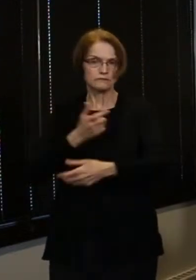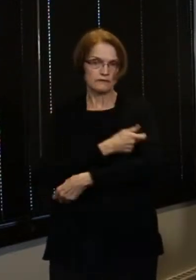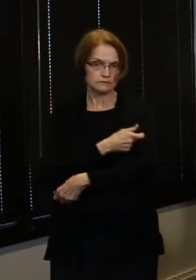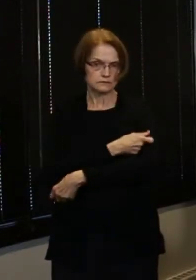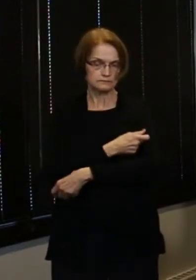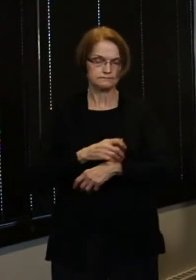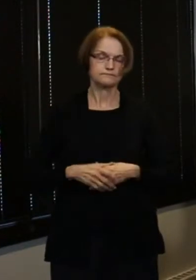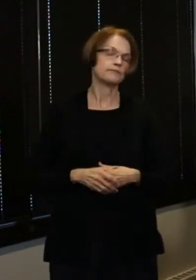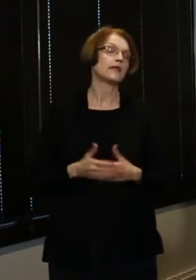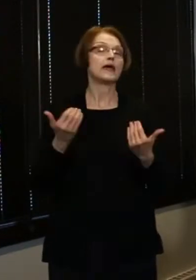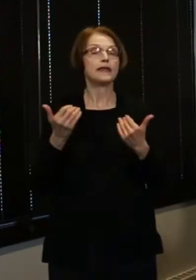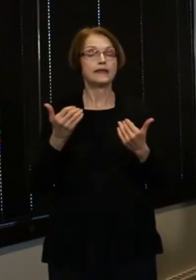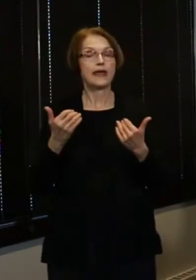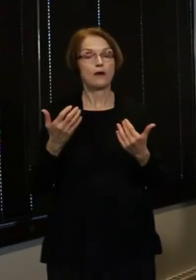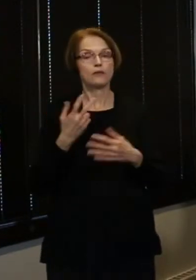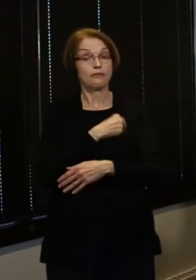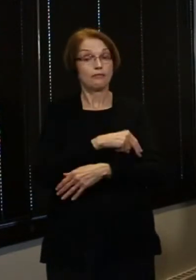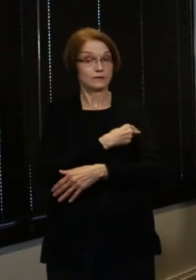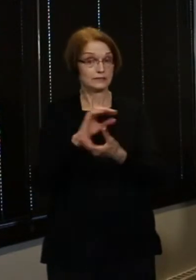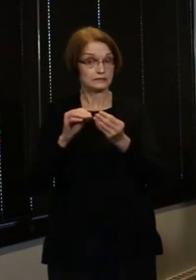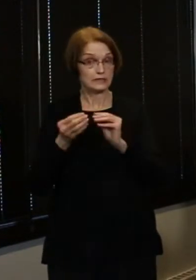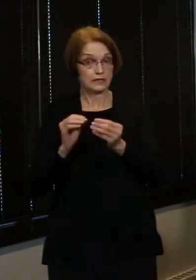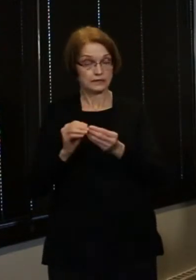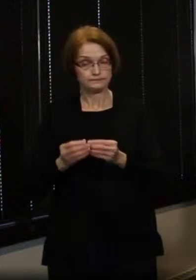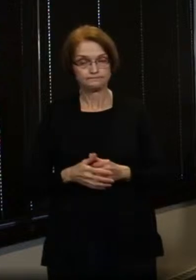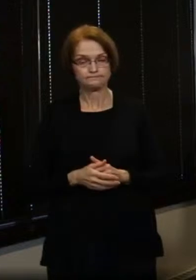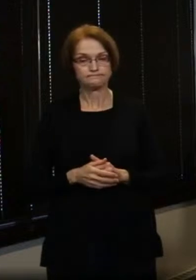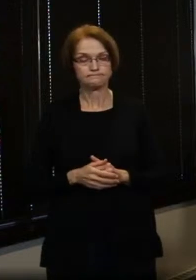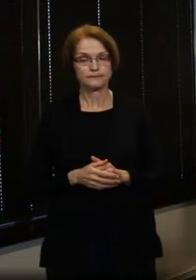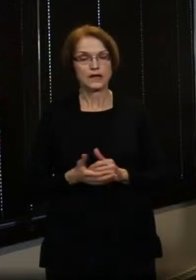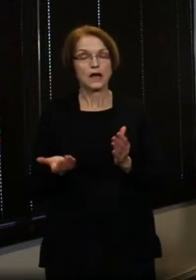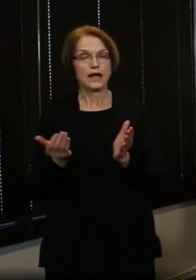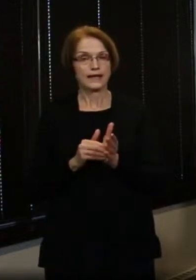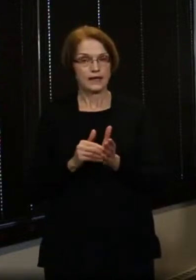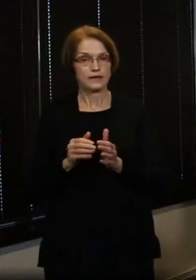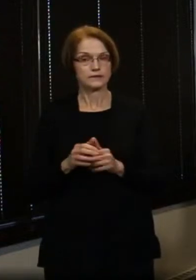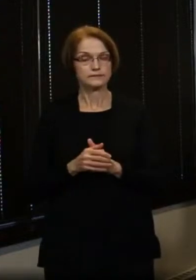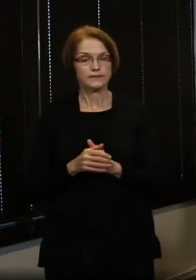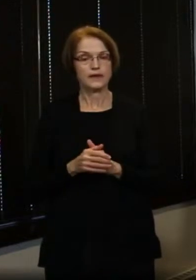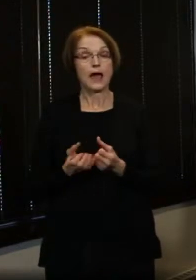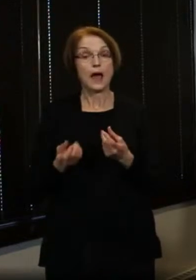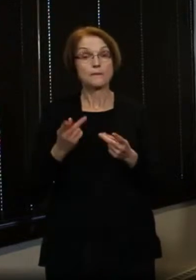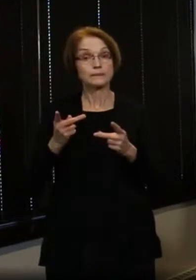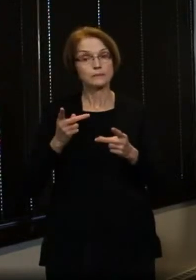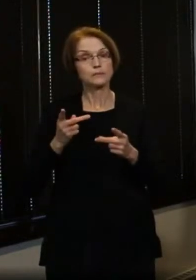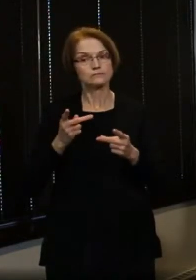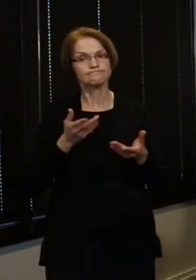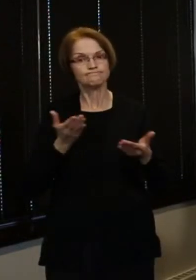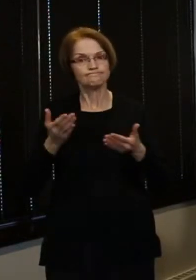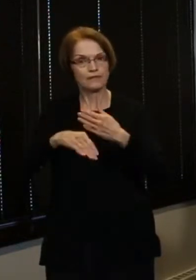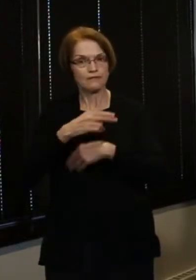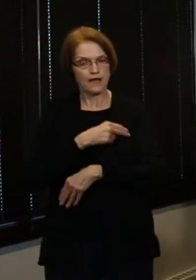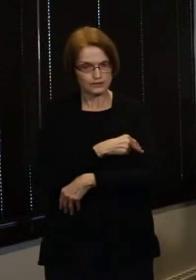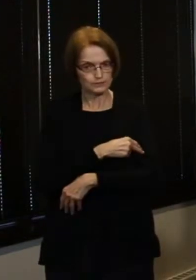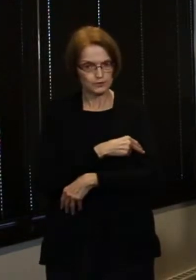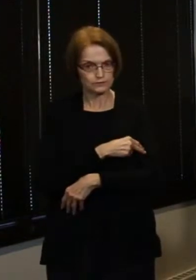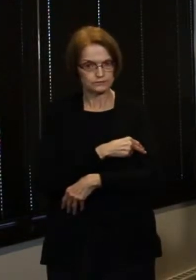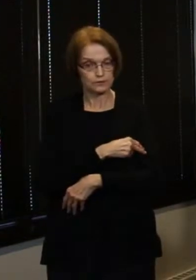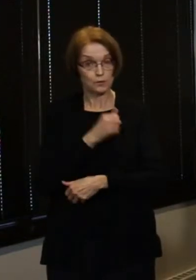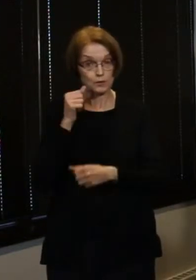Well, let's turn now to our hospital data. So again, this is our admissions data. It's delayed by 48